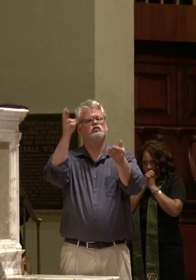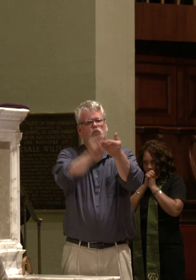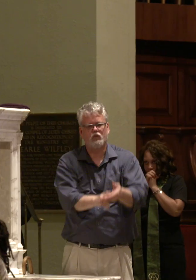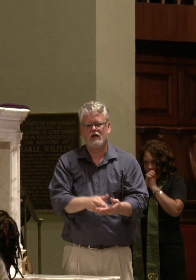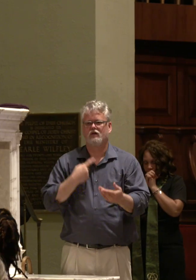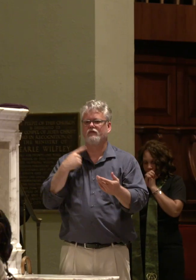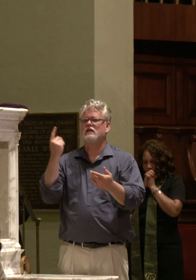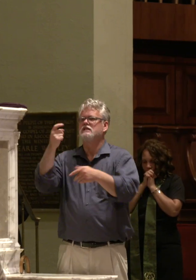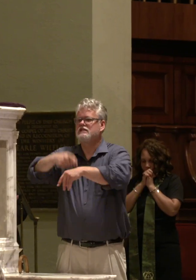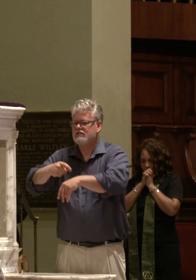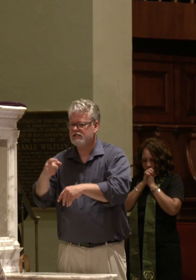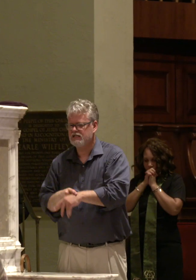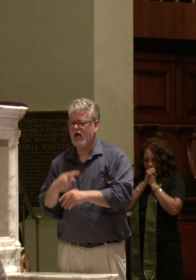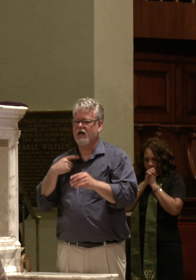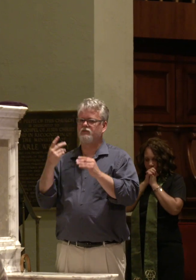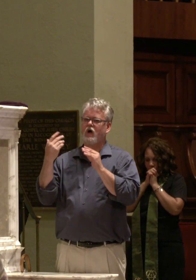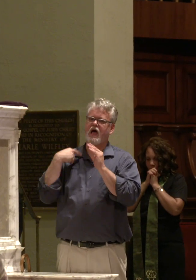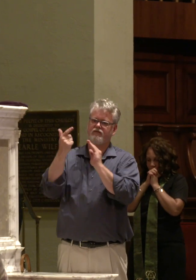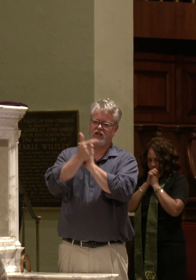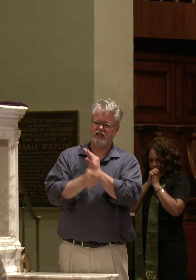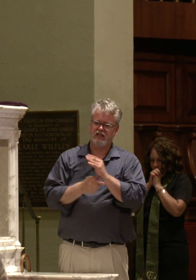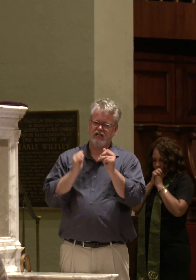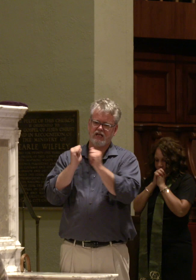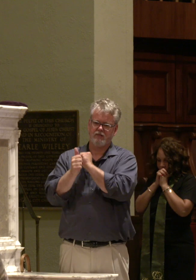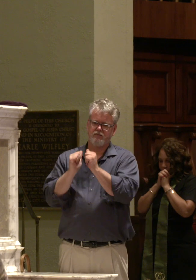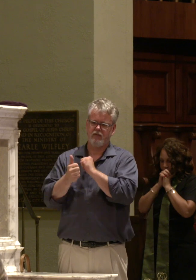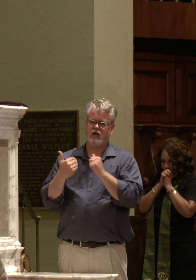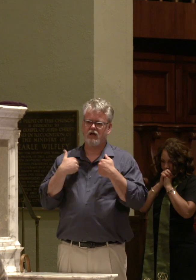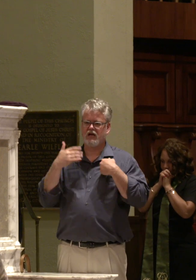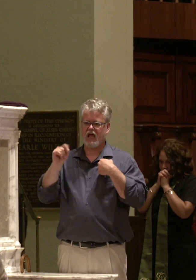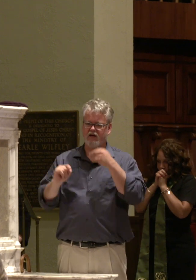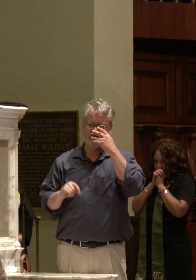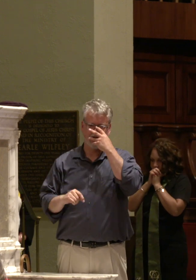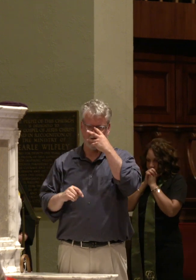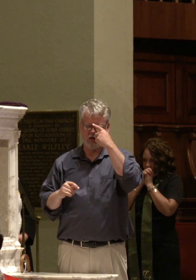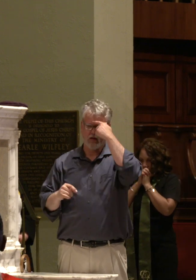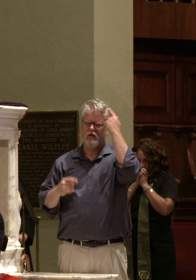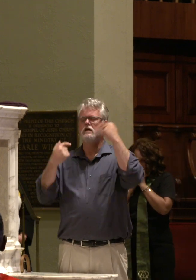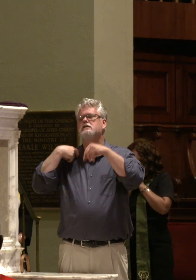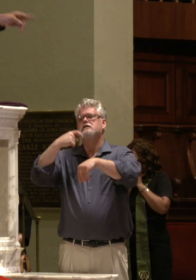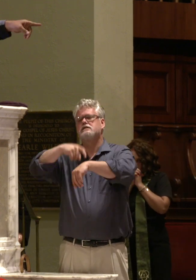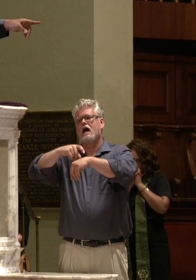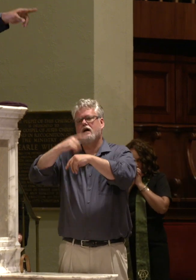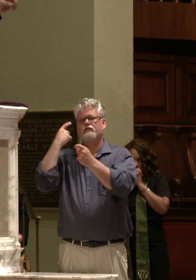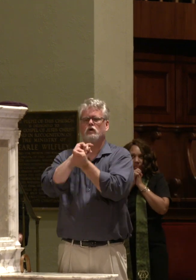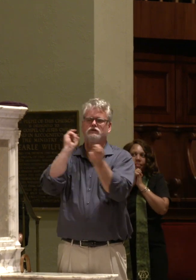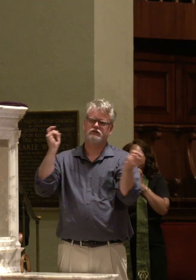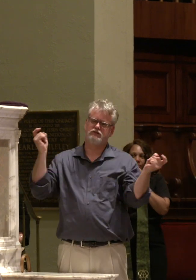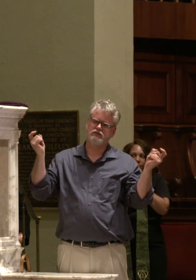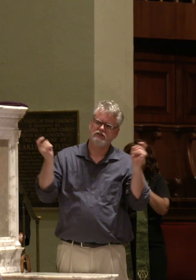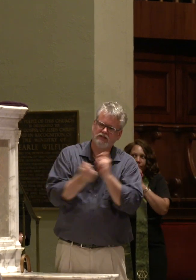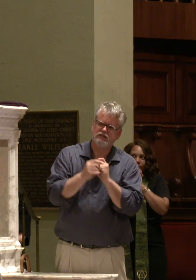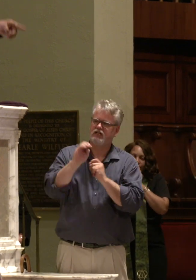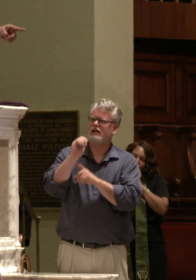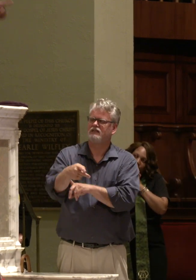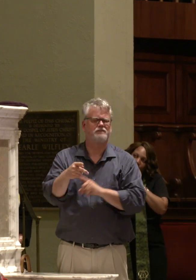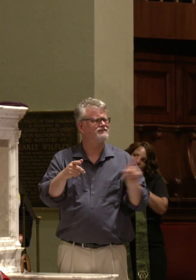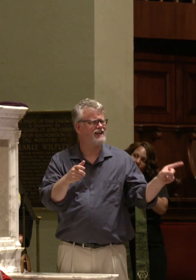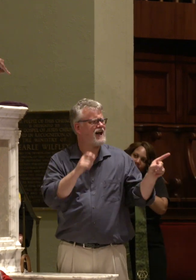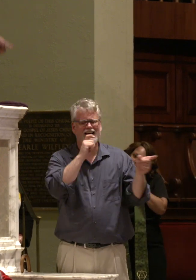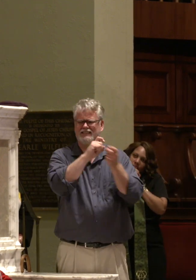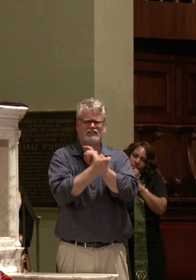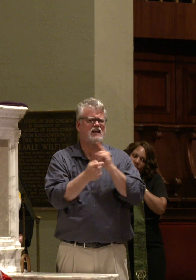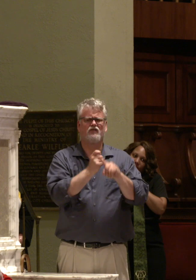It's time for us to have the legal battles we need to have. And it's time for us to change the map, not so much from red